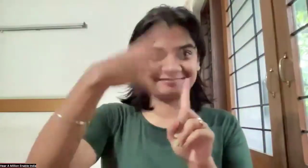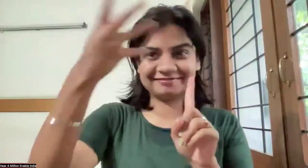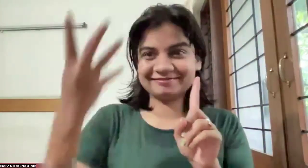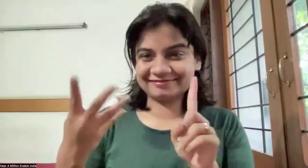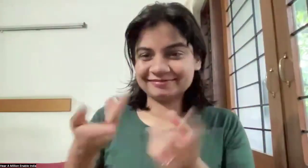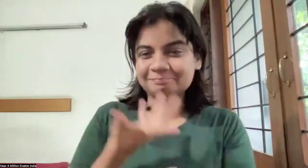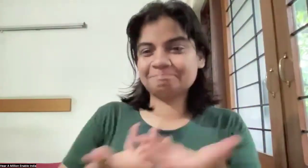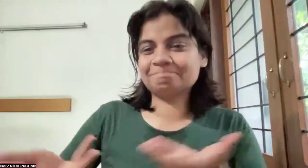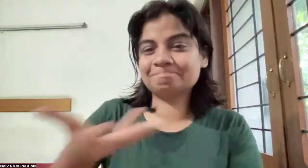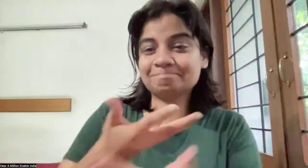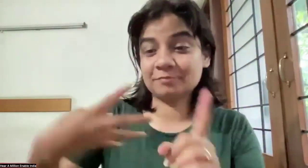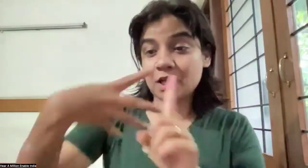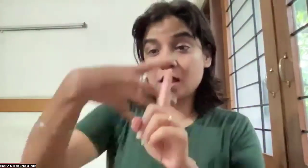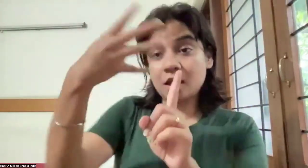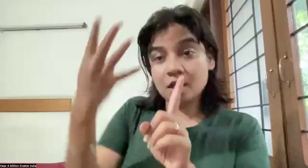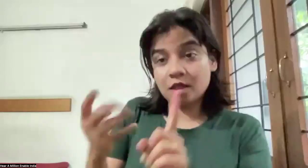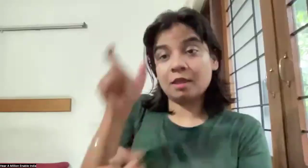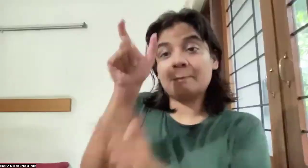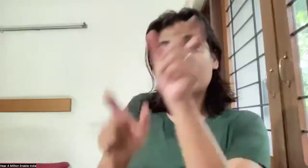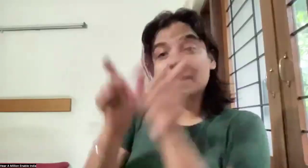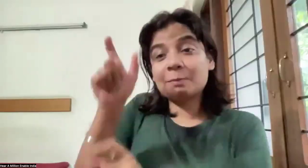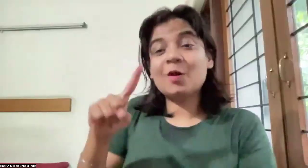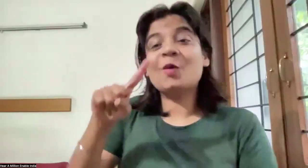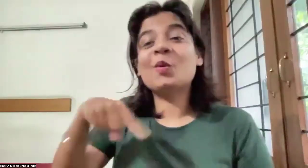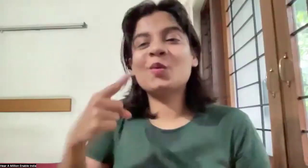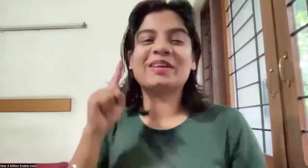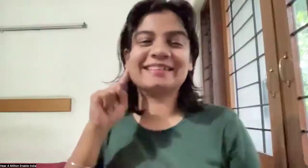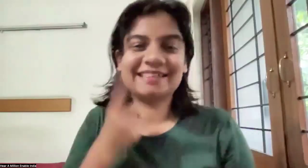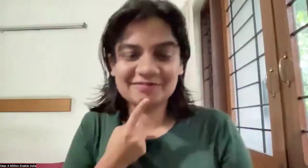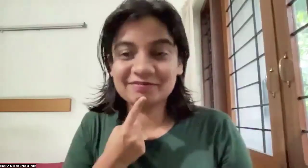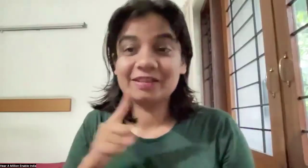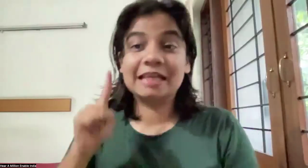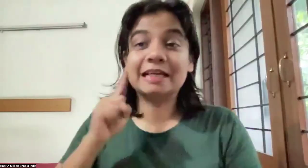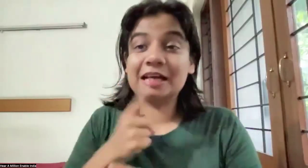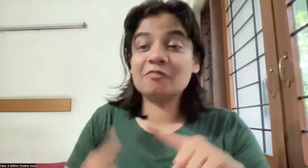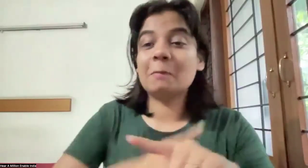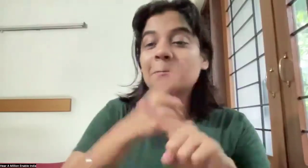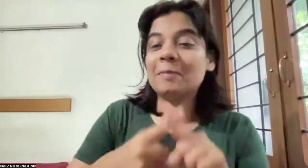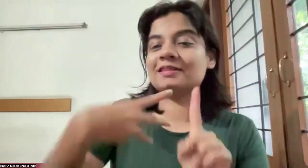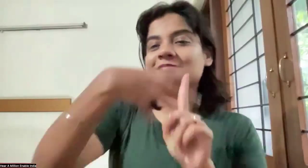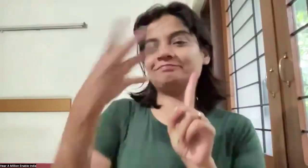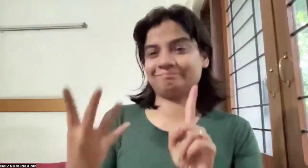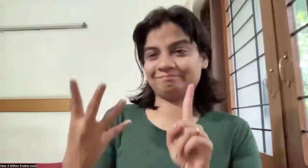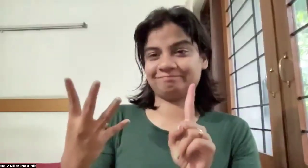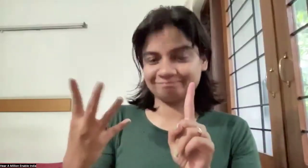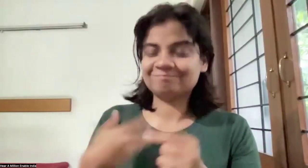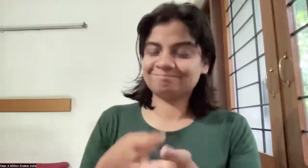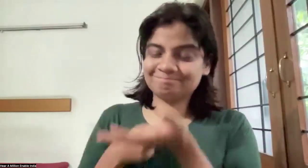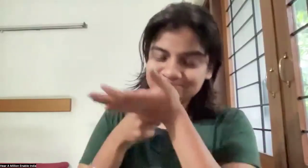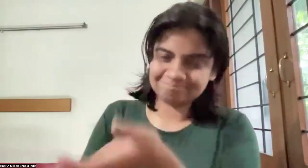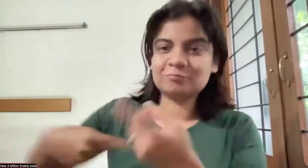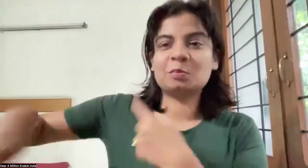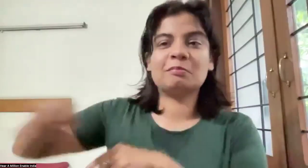You all know why are we here today? We're celebrating Pride Month, and we have